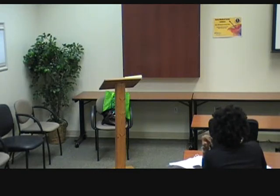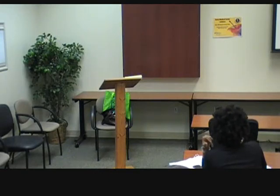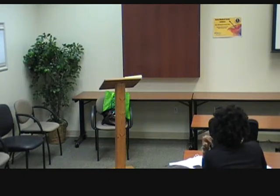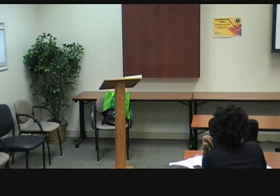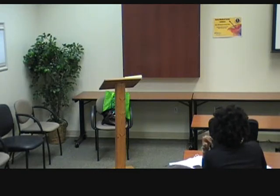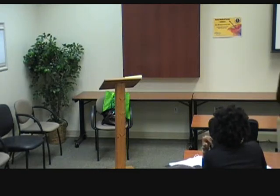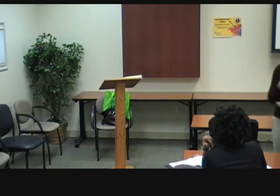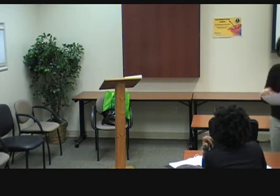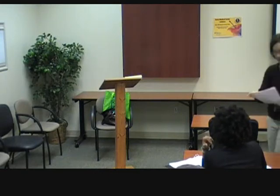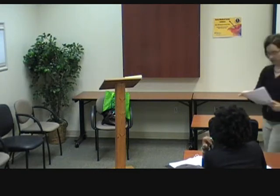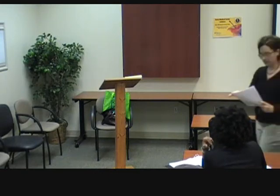shaped orders.